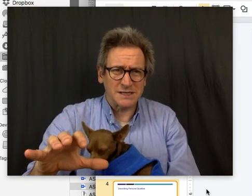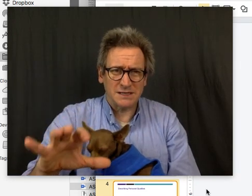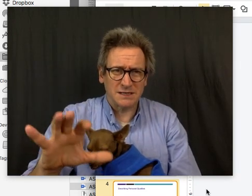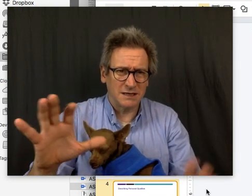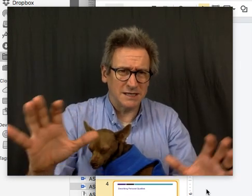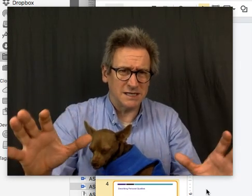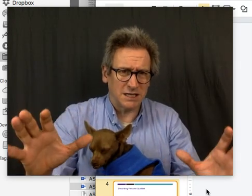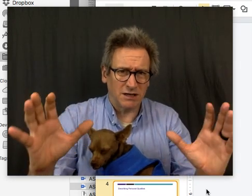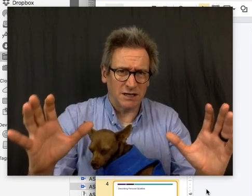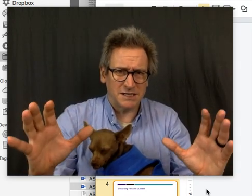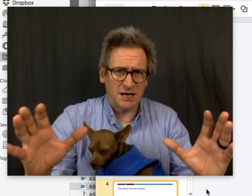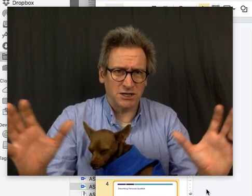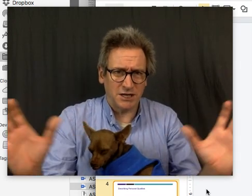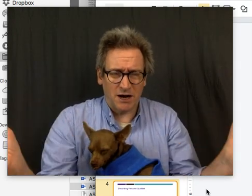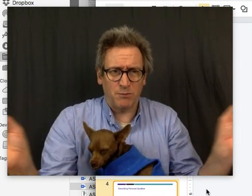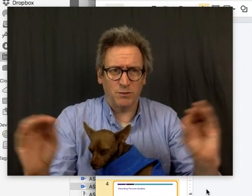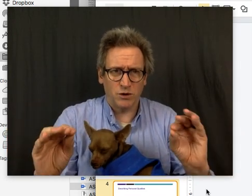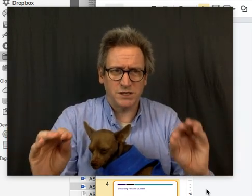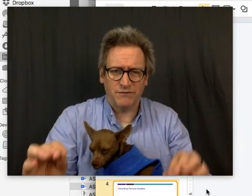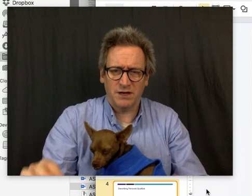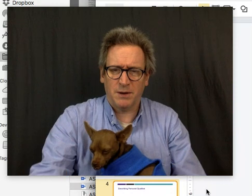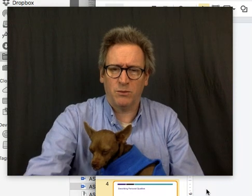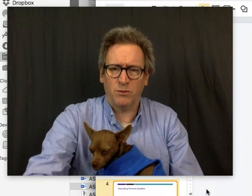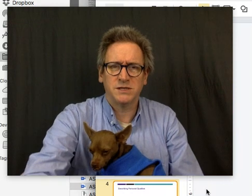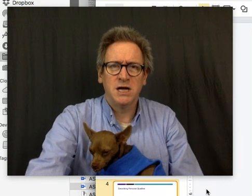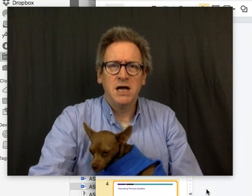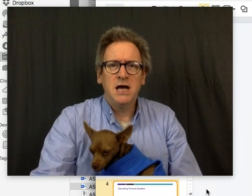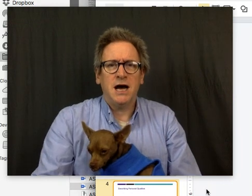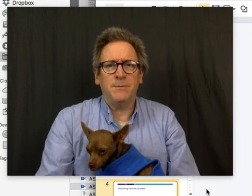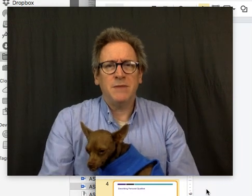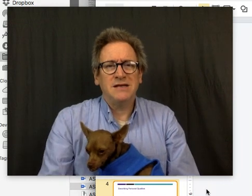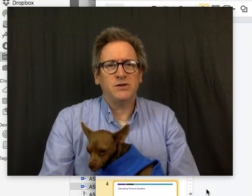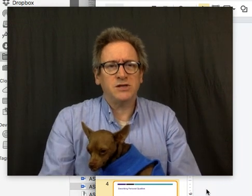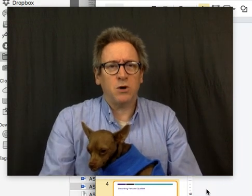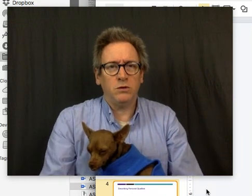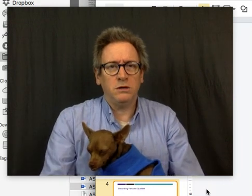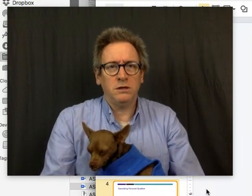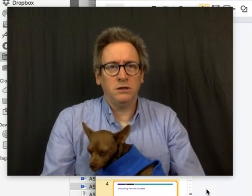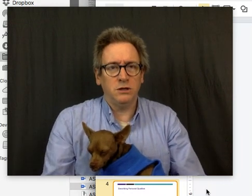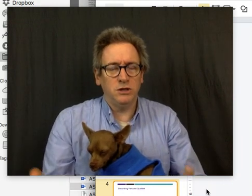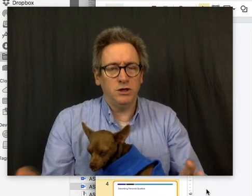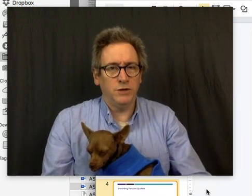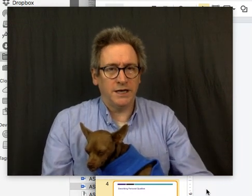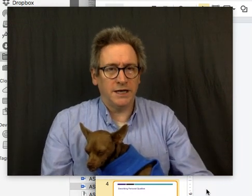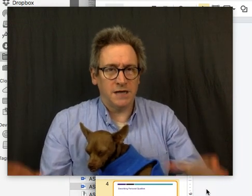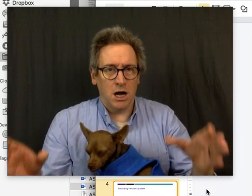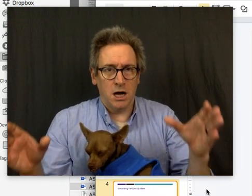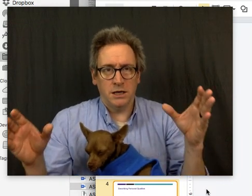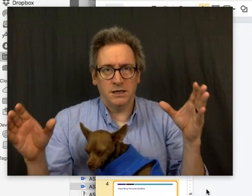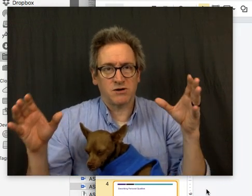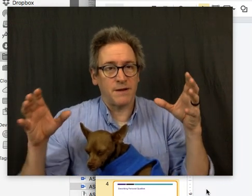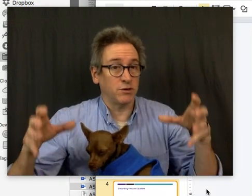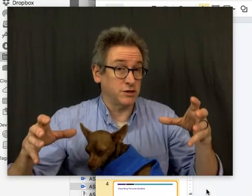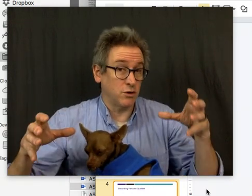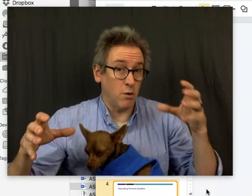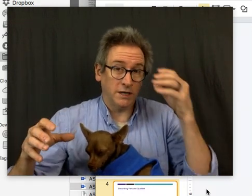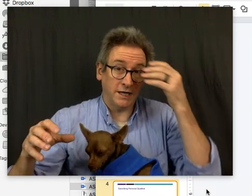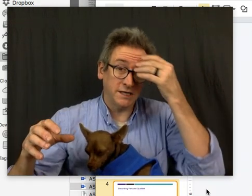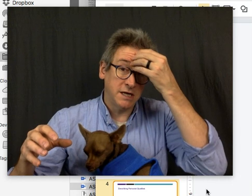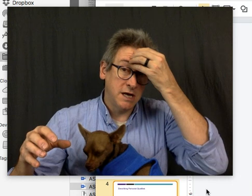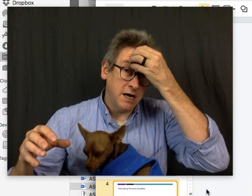sure this is clear, at least initially, and then I'll put more stuff into the PowerPoints. So this whole unit is on describing